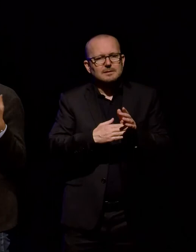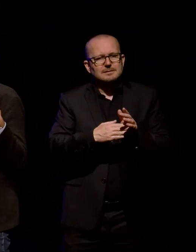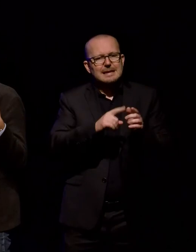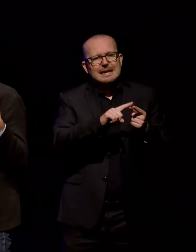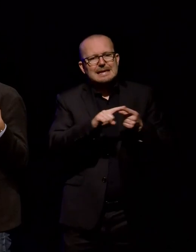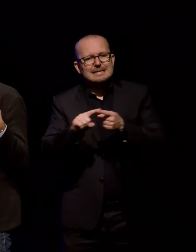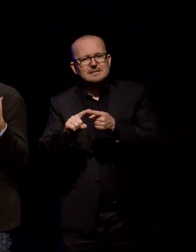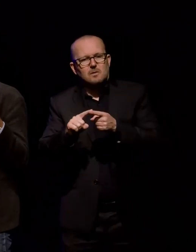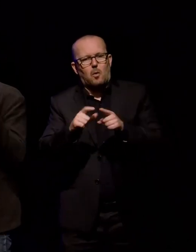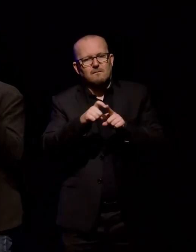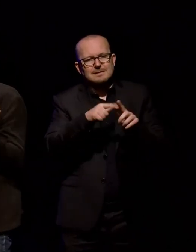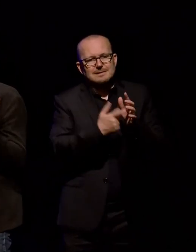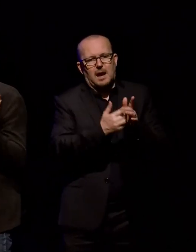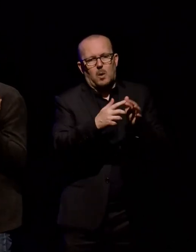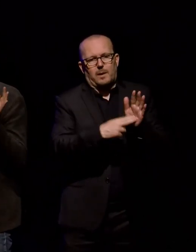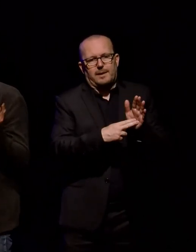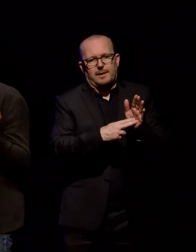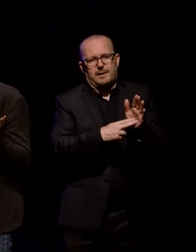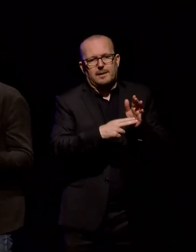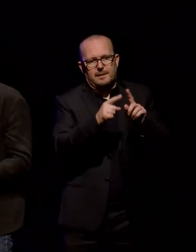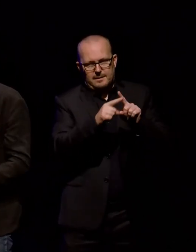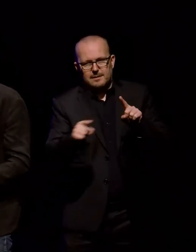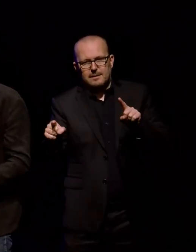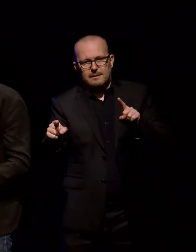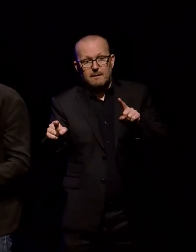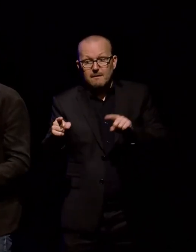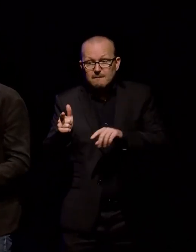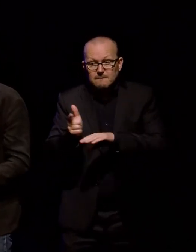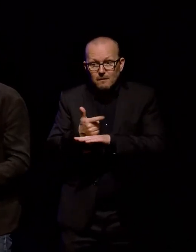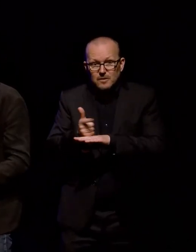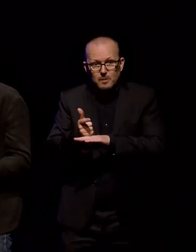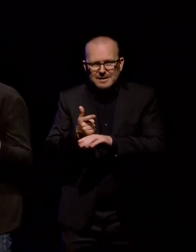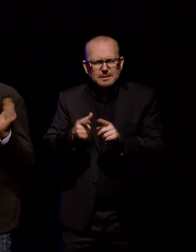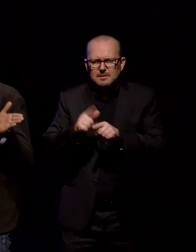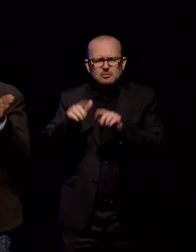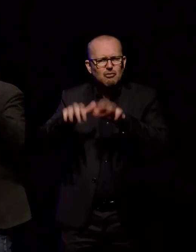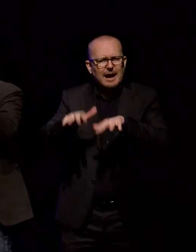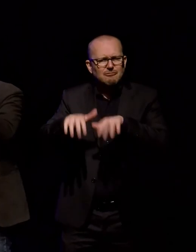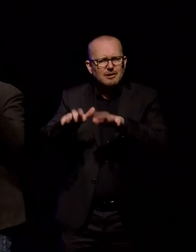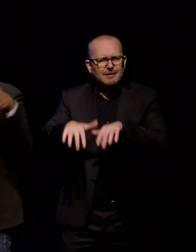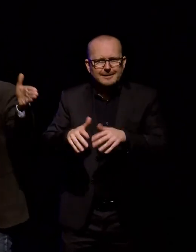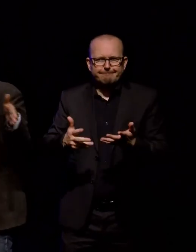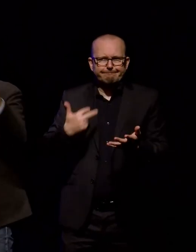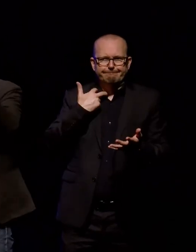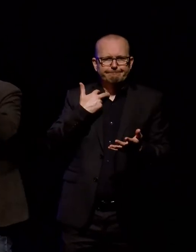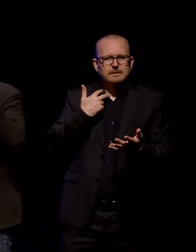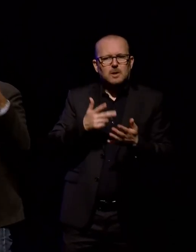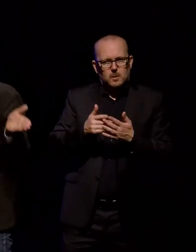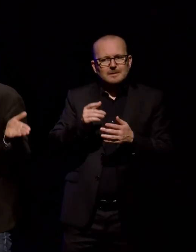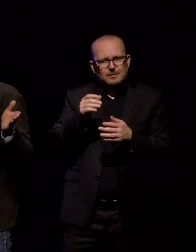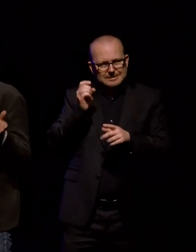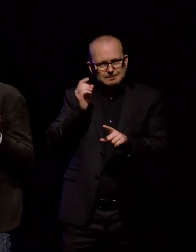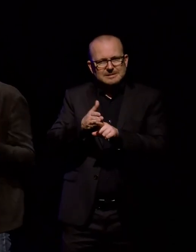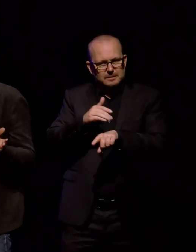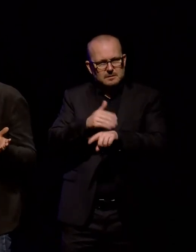filming specifically, you have to go in a very specific period because there's the wet season. So the 2 years period was